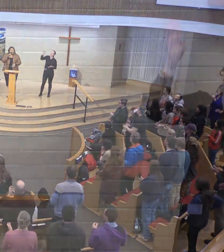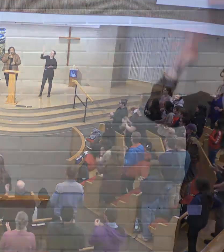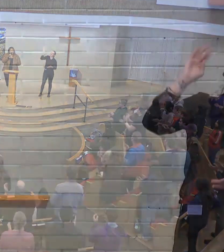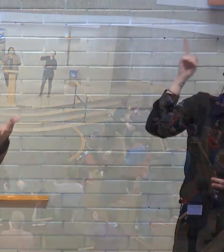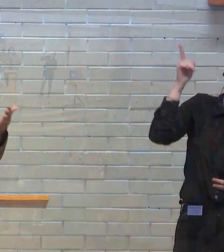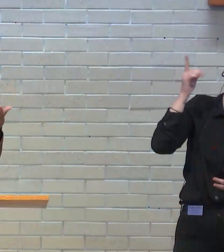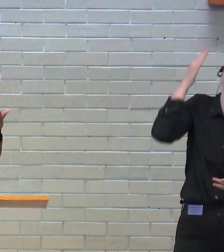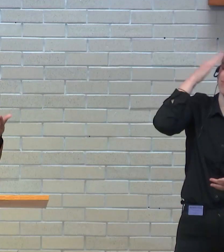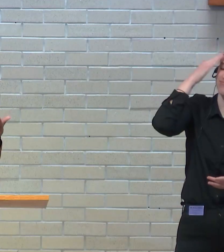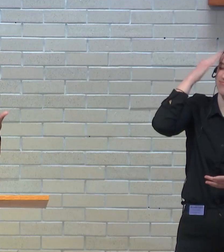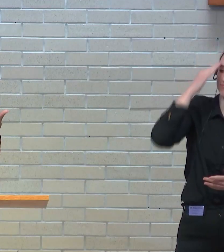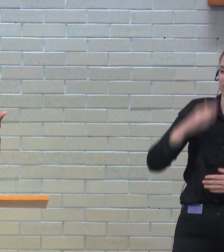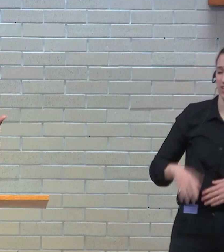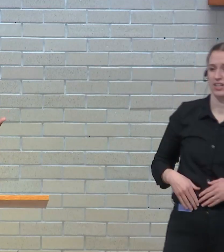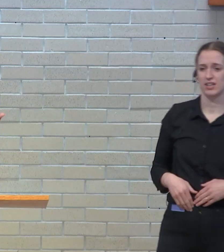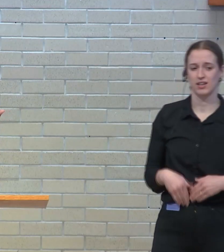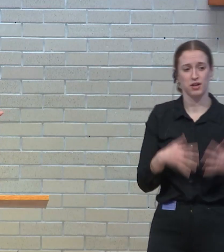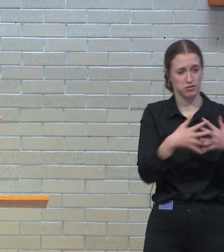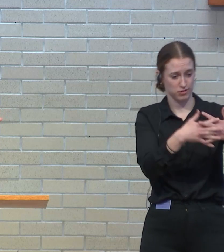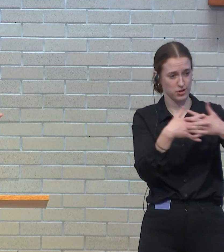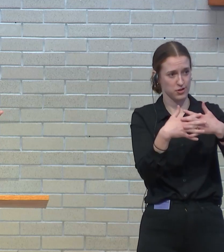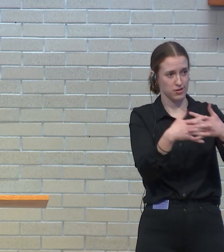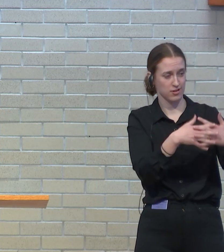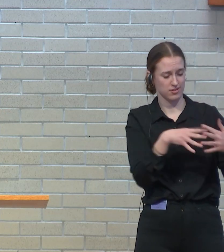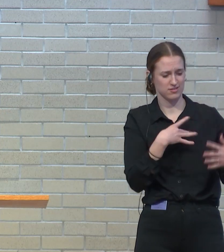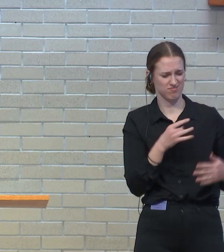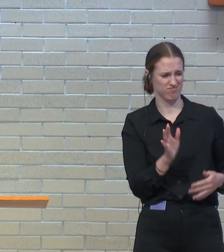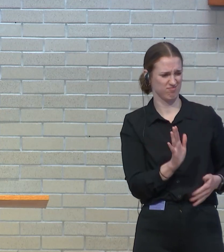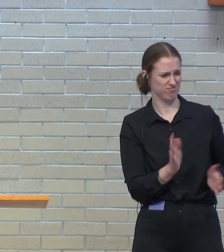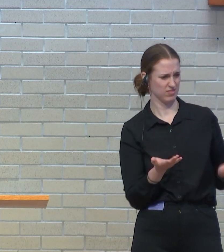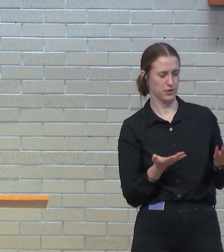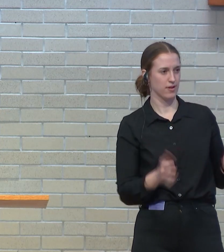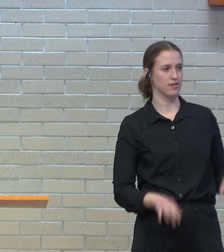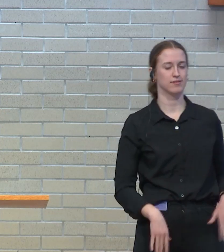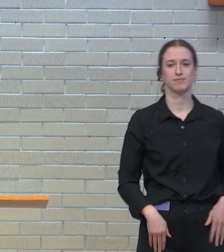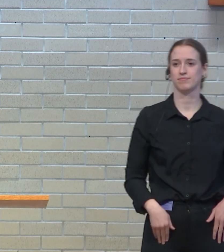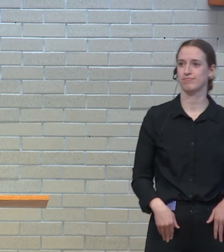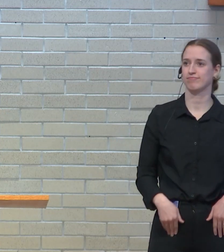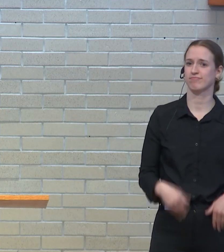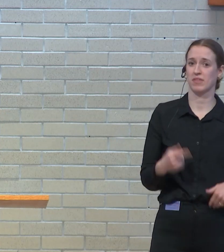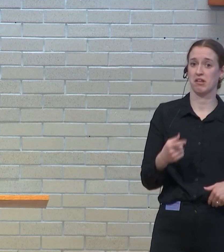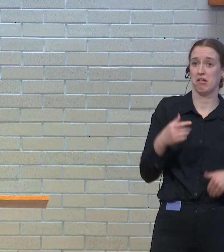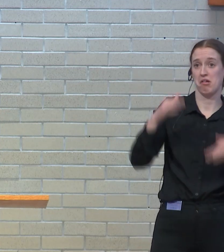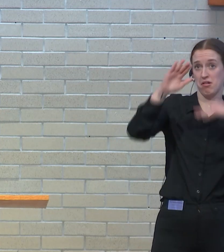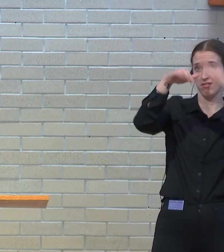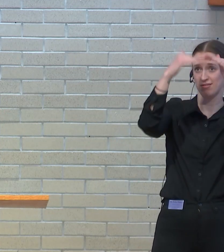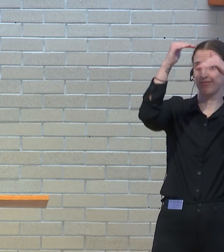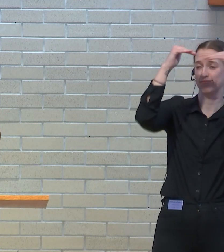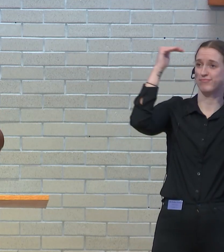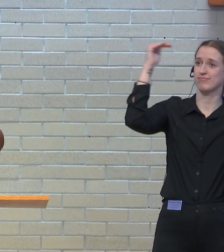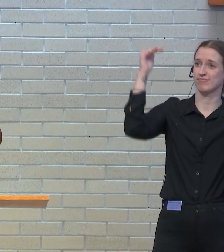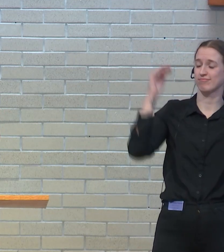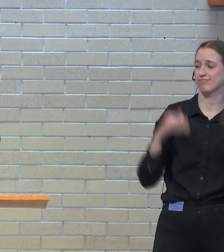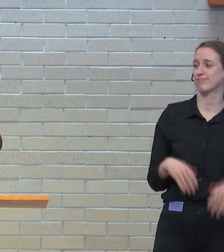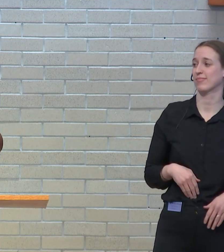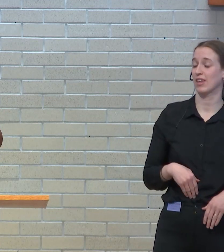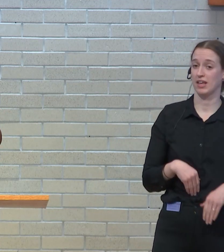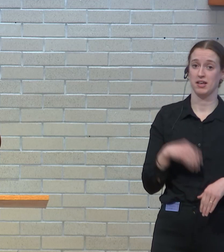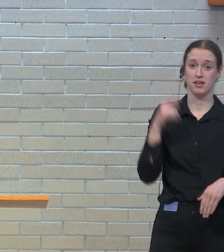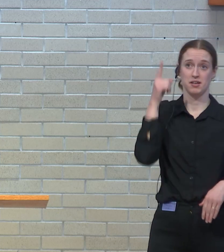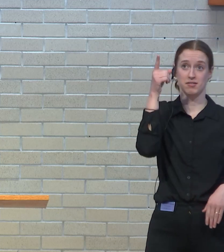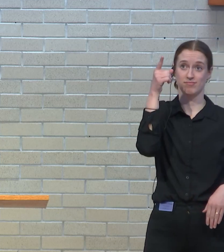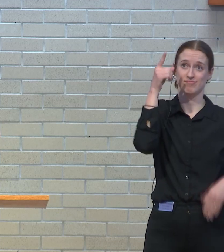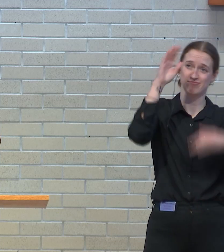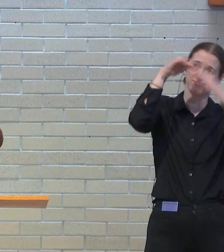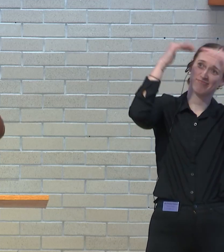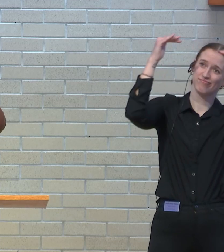said, what's it like in the USA? And all I did was complain. He said, living here is paradise.